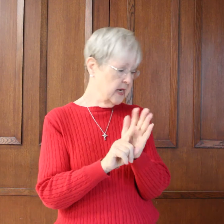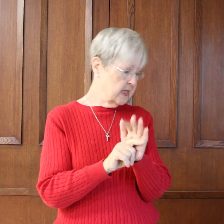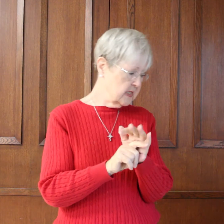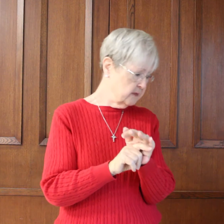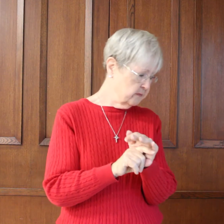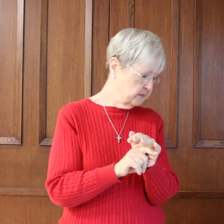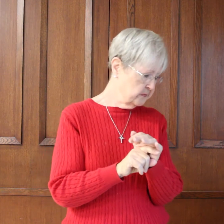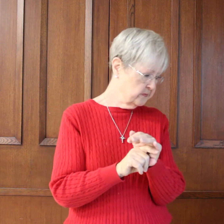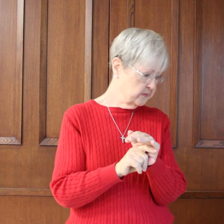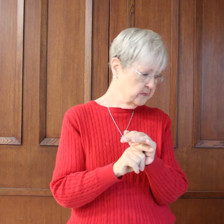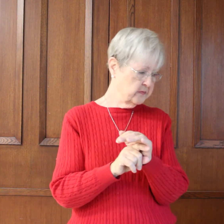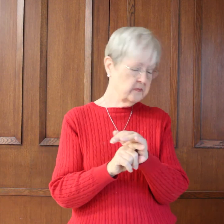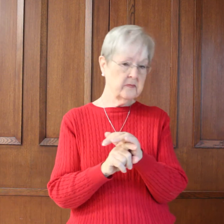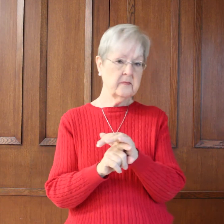minute.